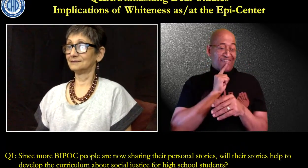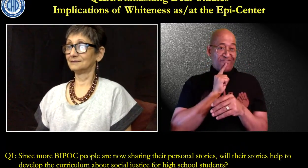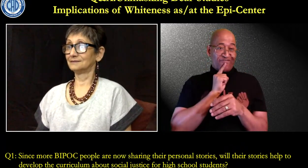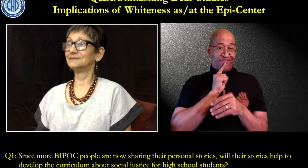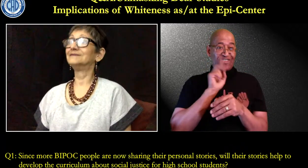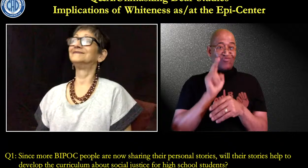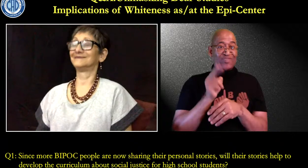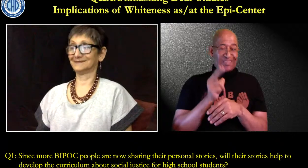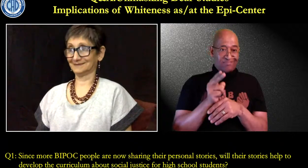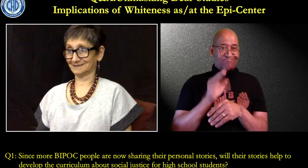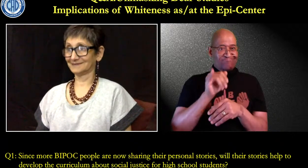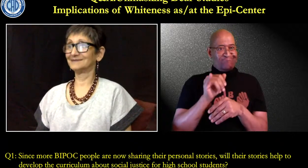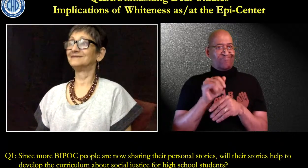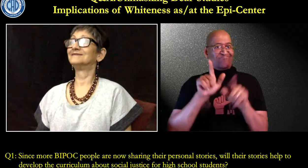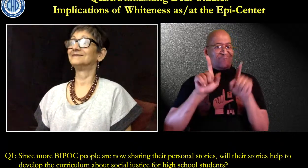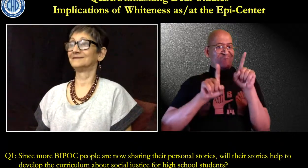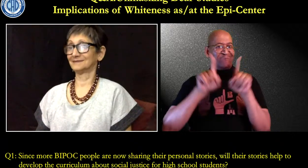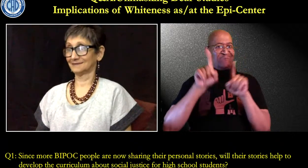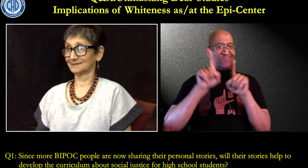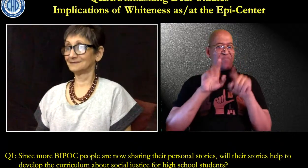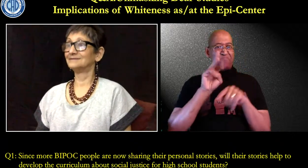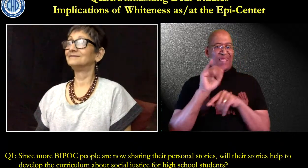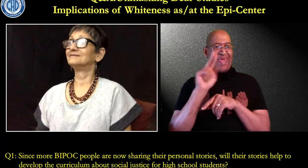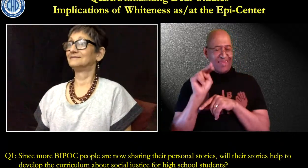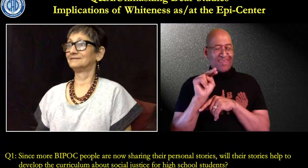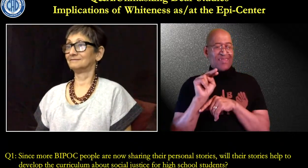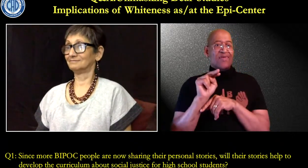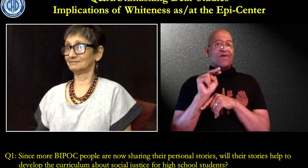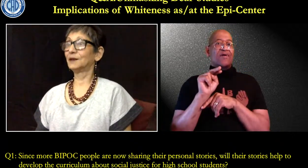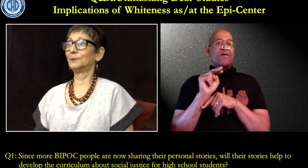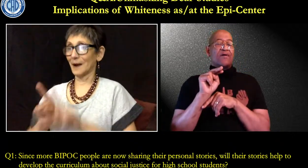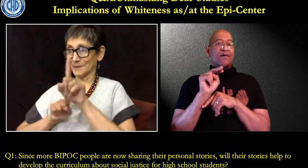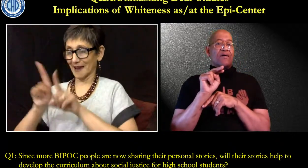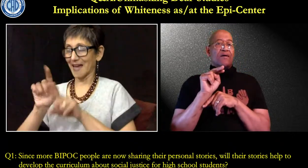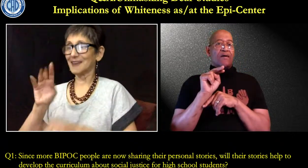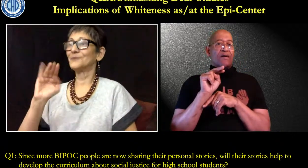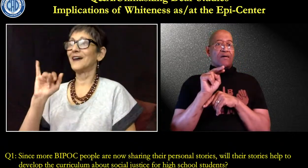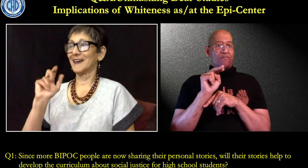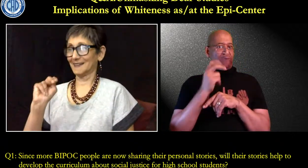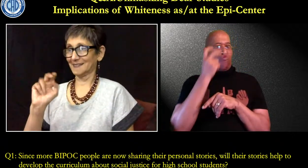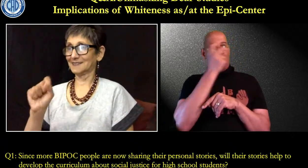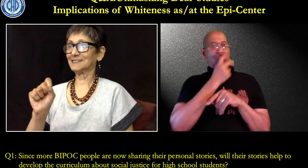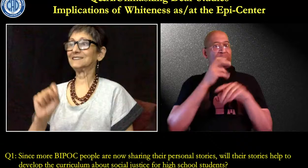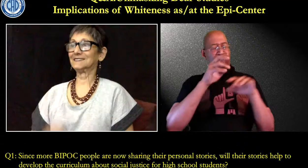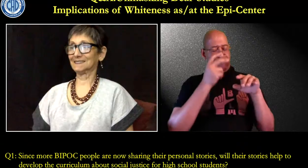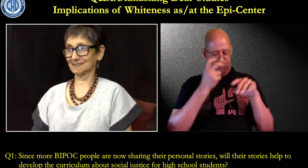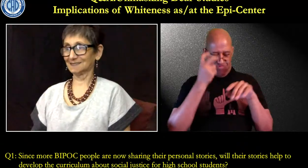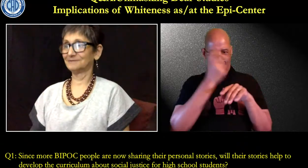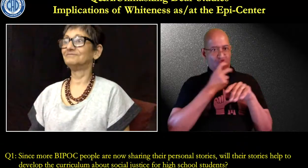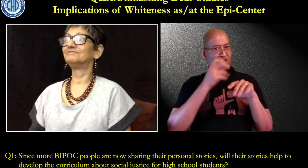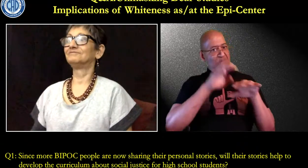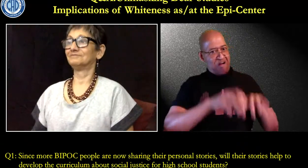we always discuss about the 1900s, how with deaf history and whatnot coming about.